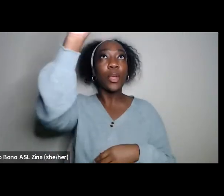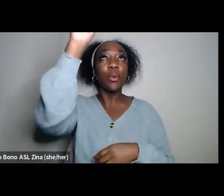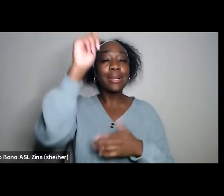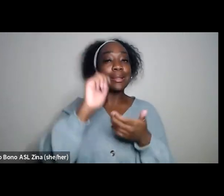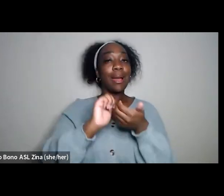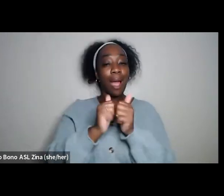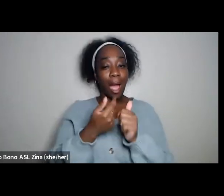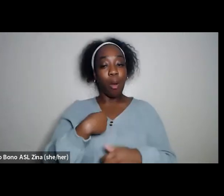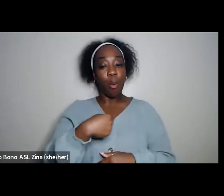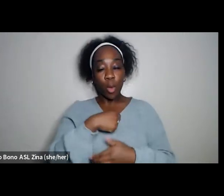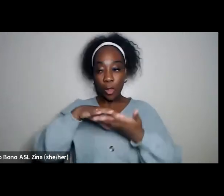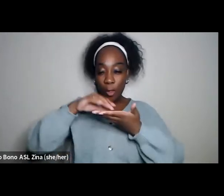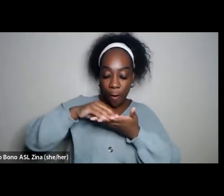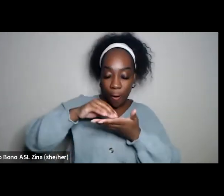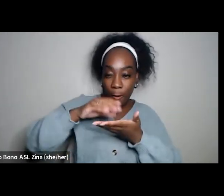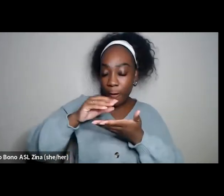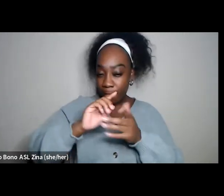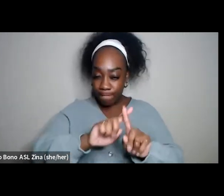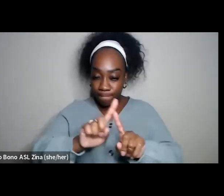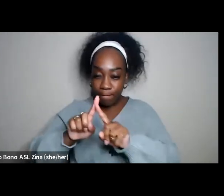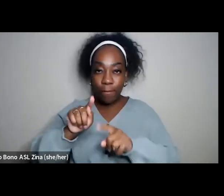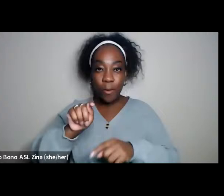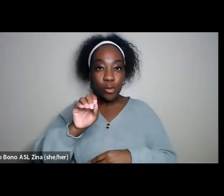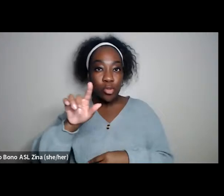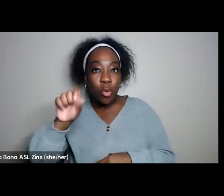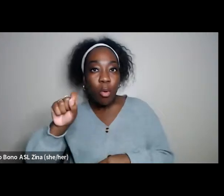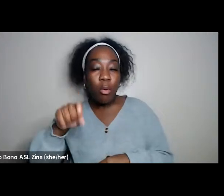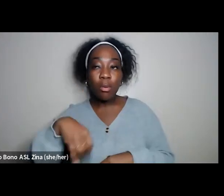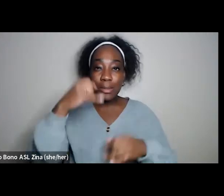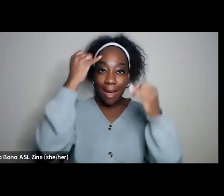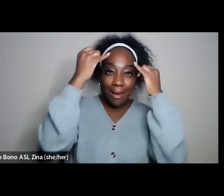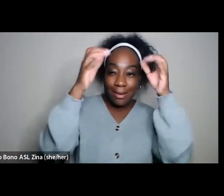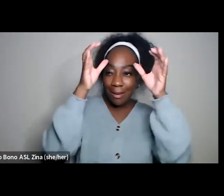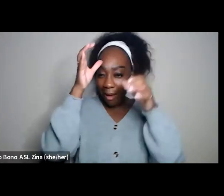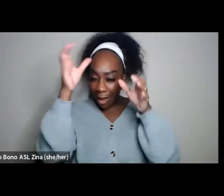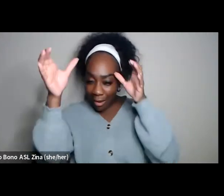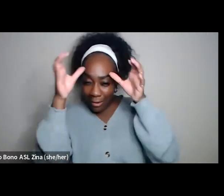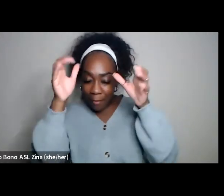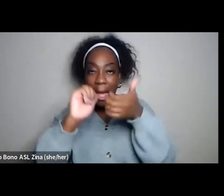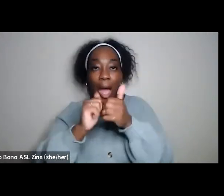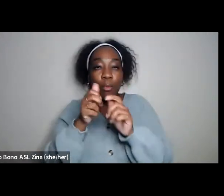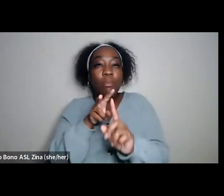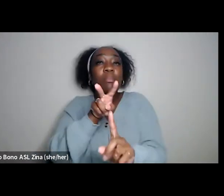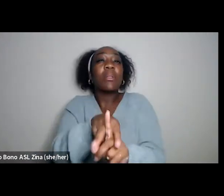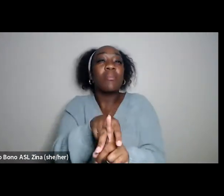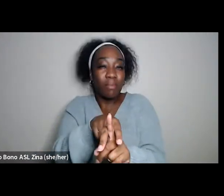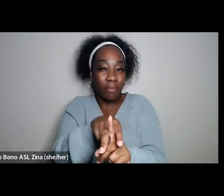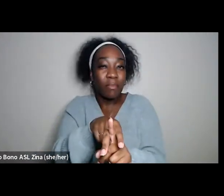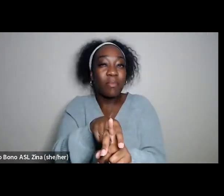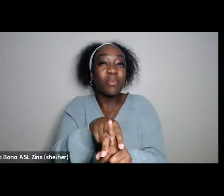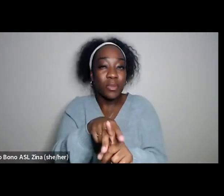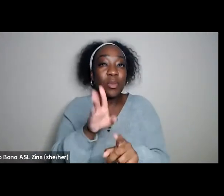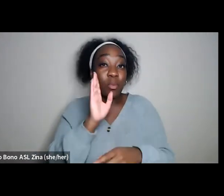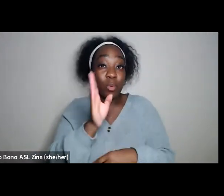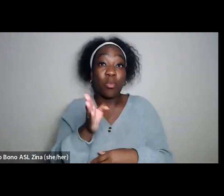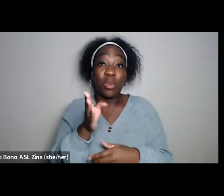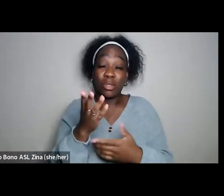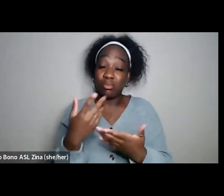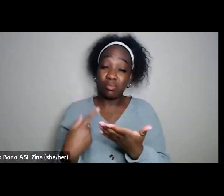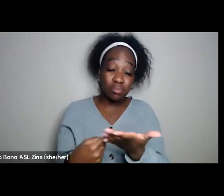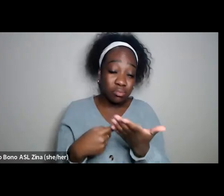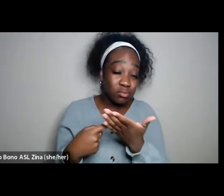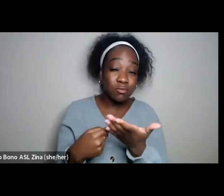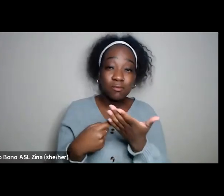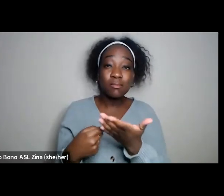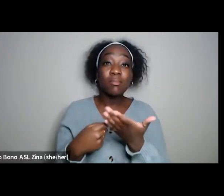and the ideas that we're engaging around. And we're going to be engaging with some